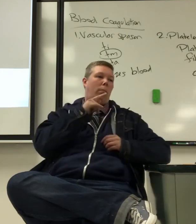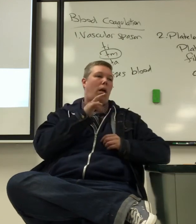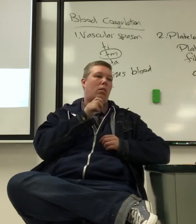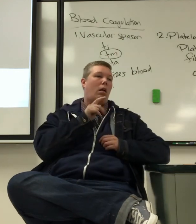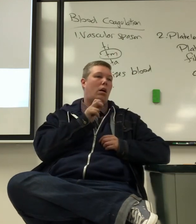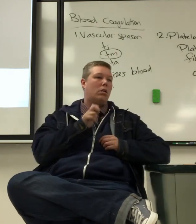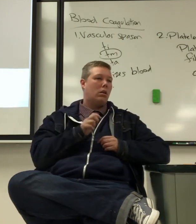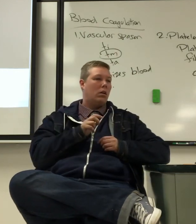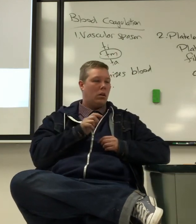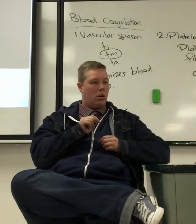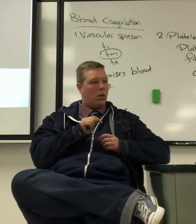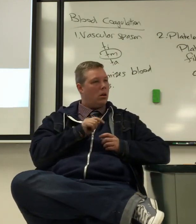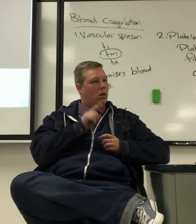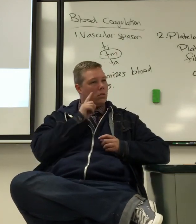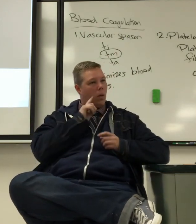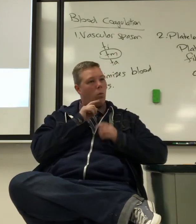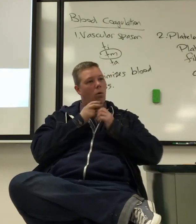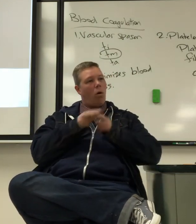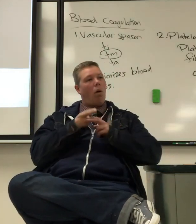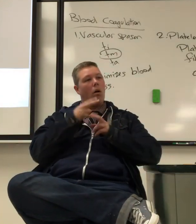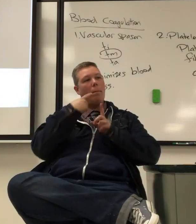feedback.